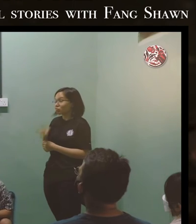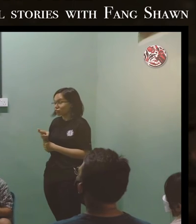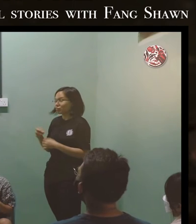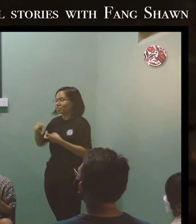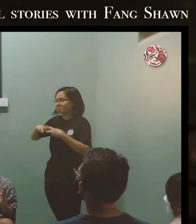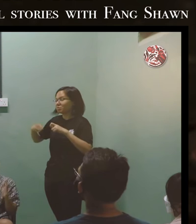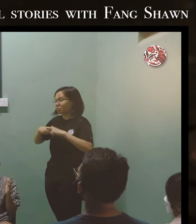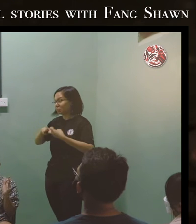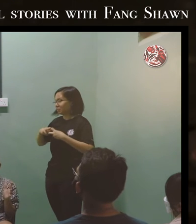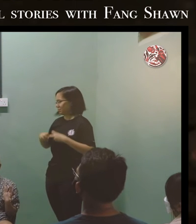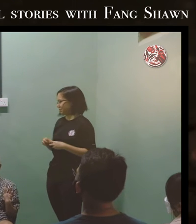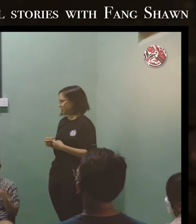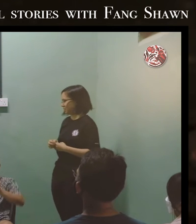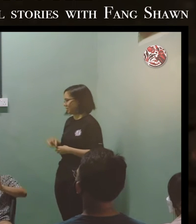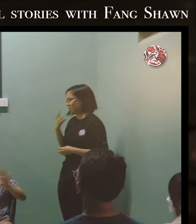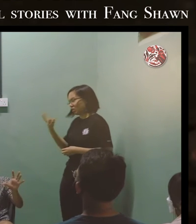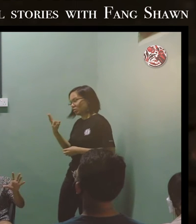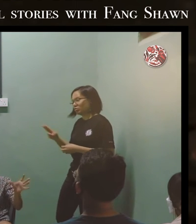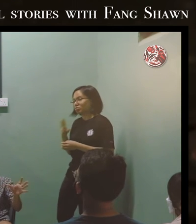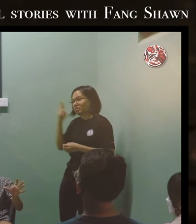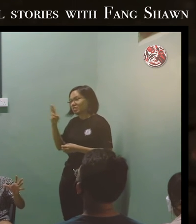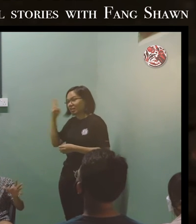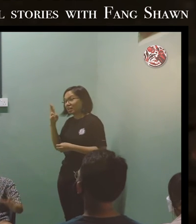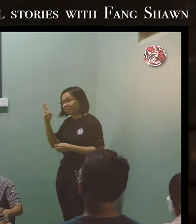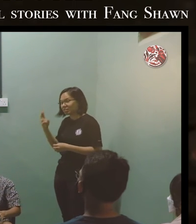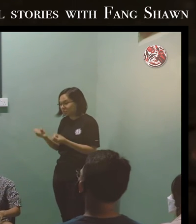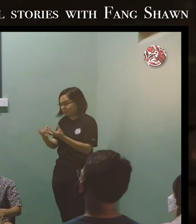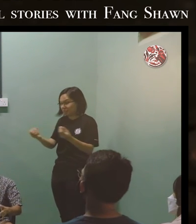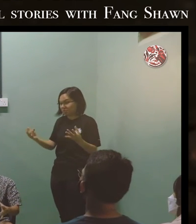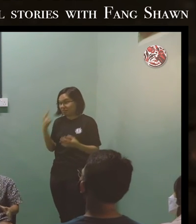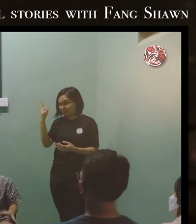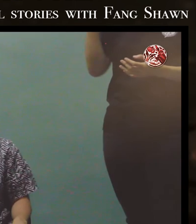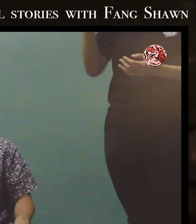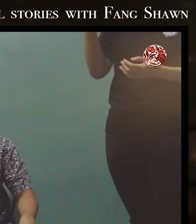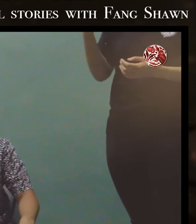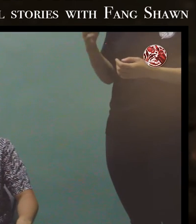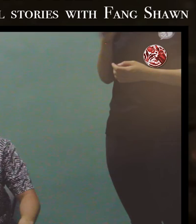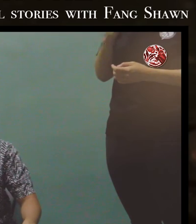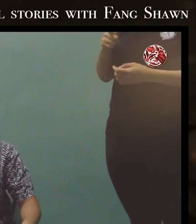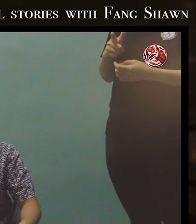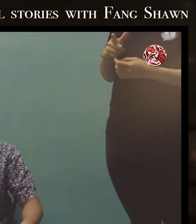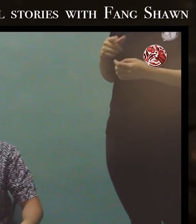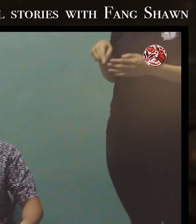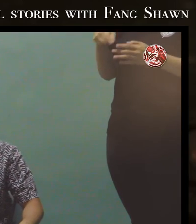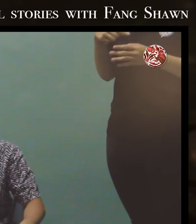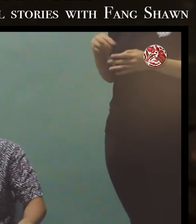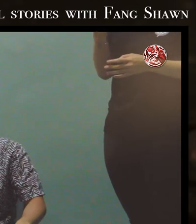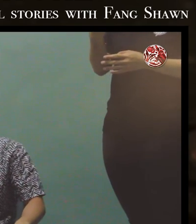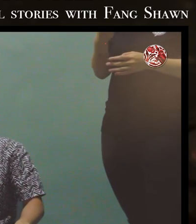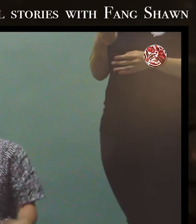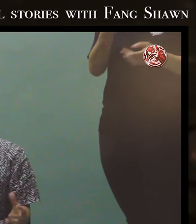the thing is, sometimes, okay, you see the uncles just now, there were multiple photographers, uncles, you see that they have a deep passion for something,